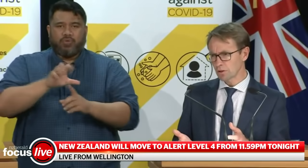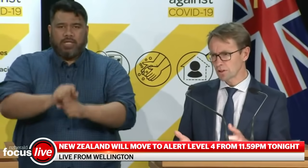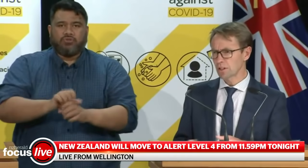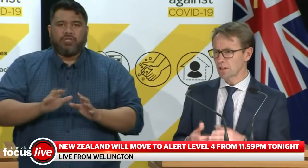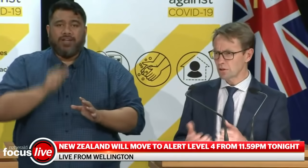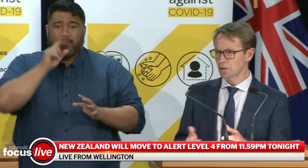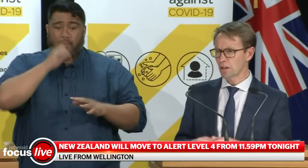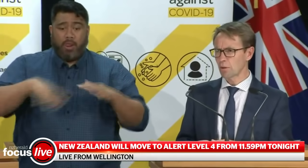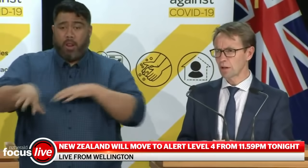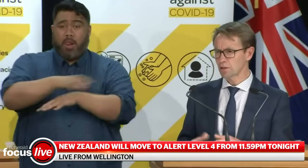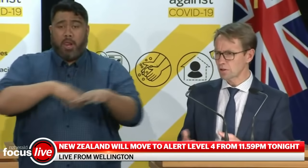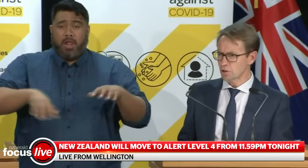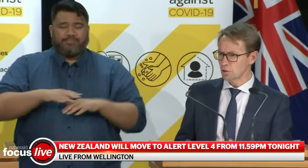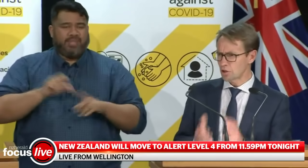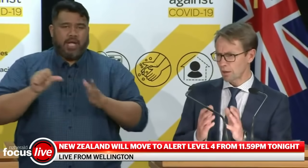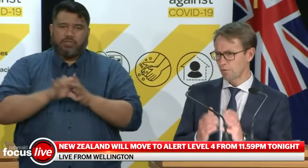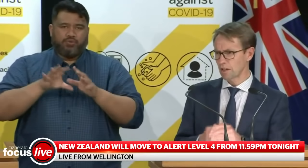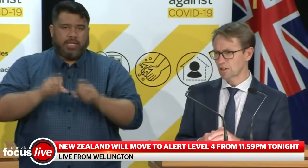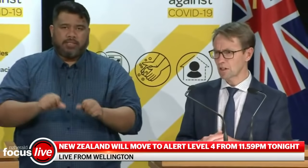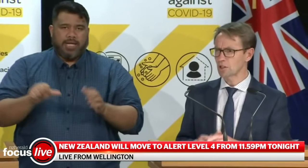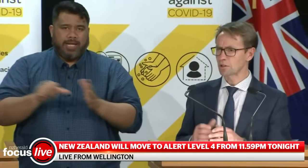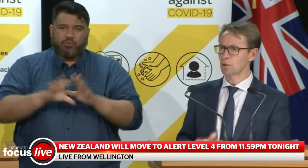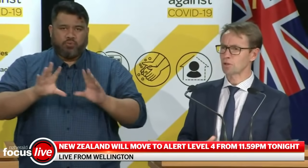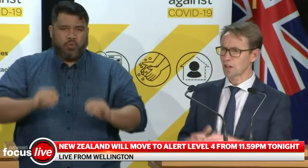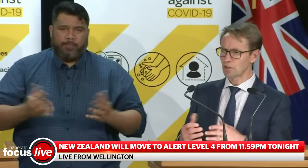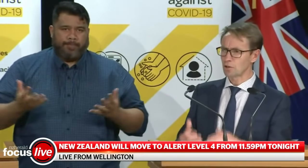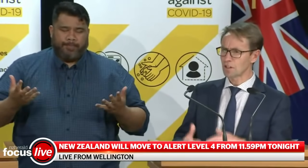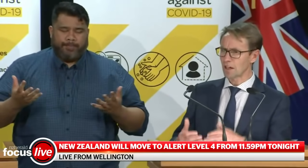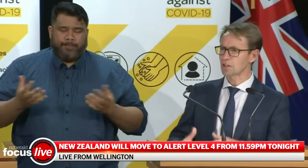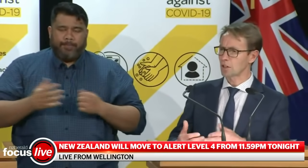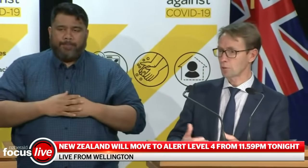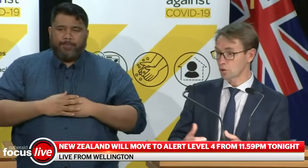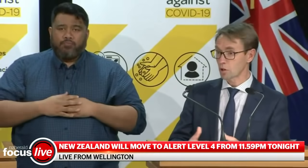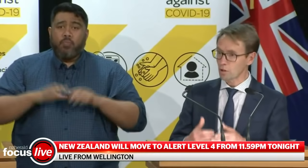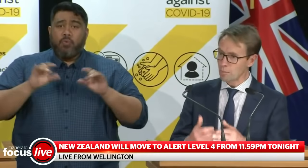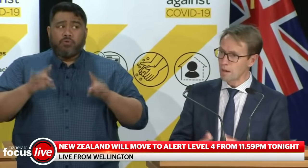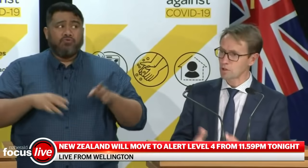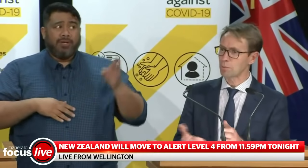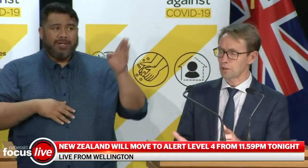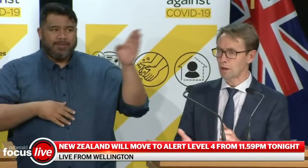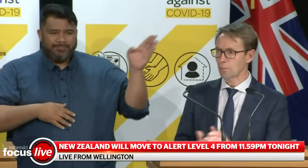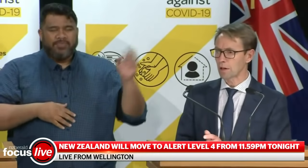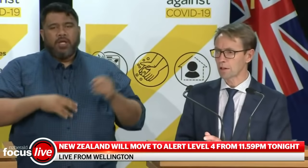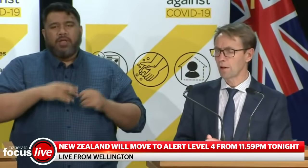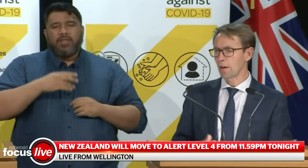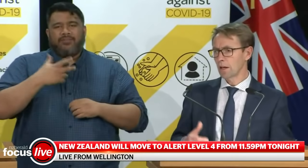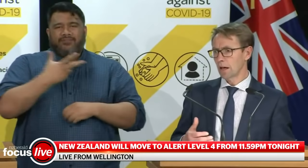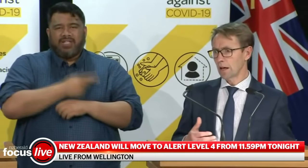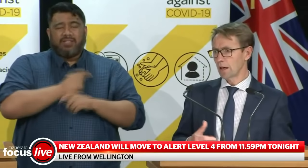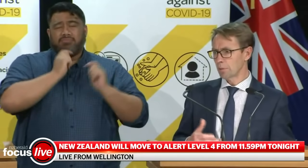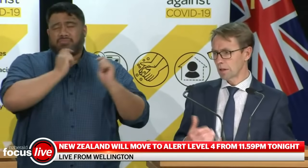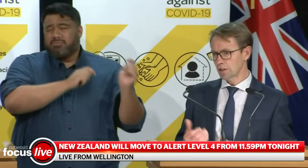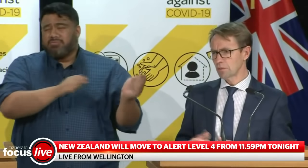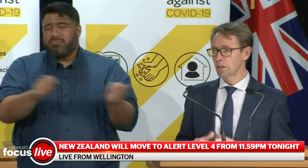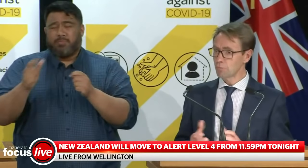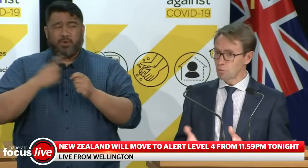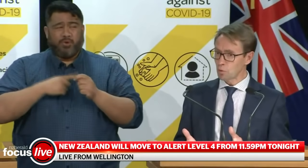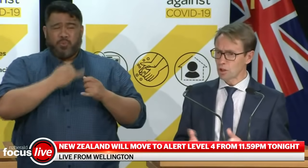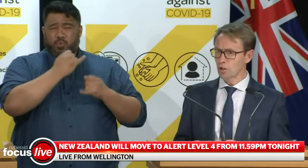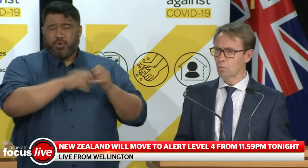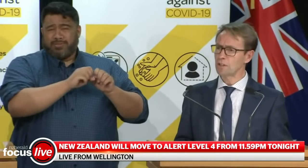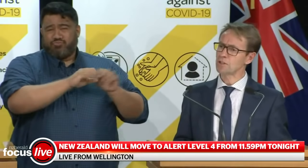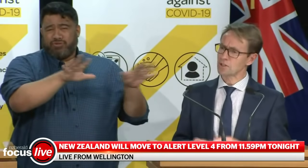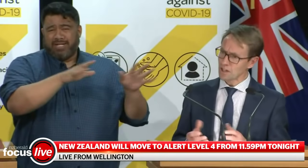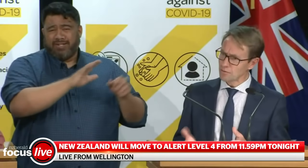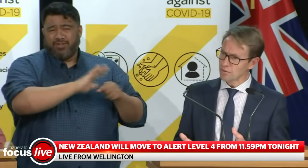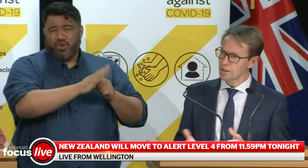of course, in Sydney and New South Wales to surge up vaccination is because they are using that to help control a much bigger outbreak. But our teams have been